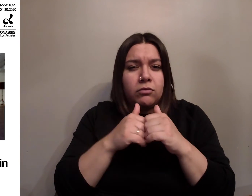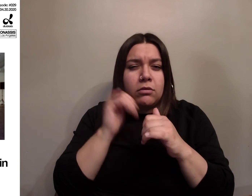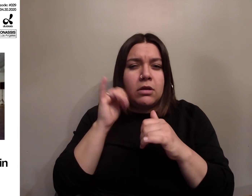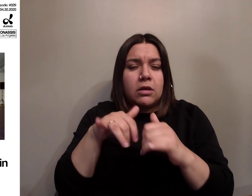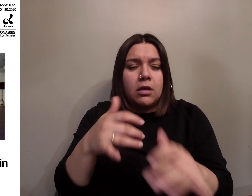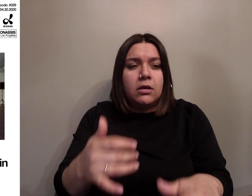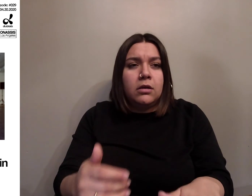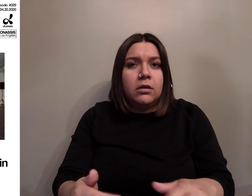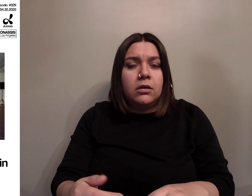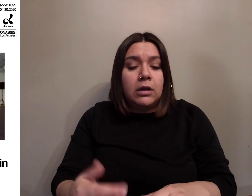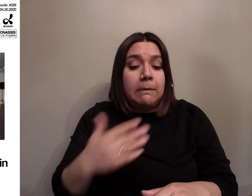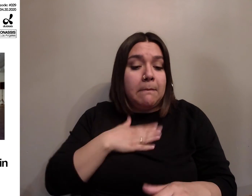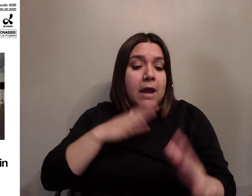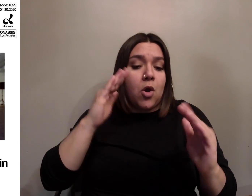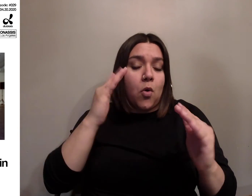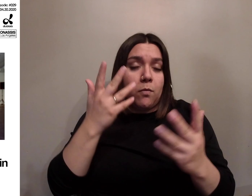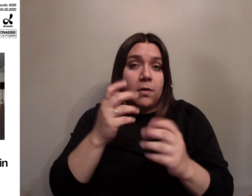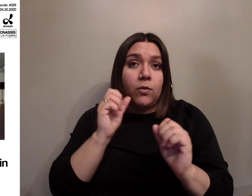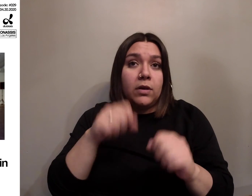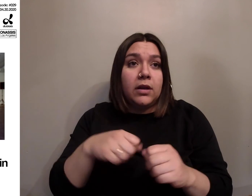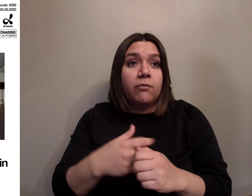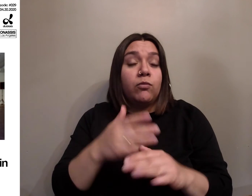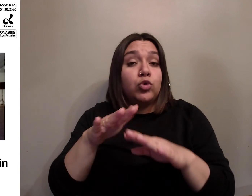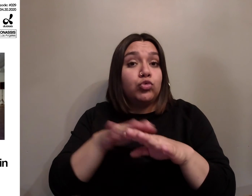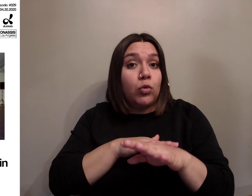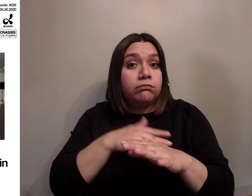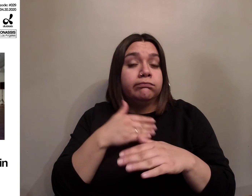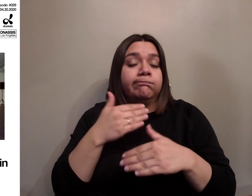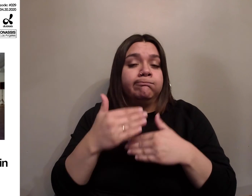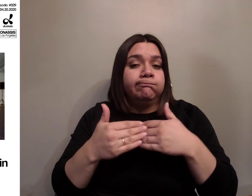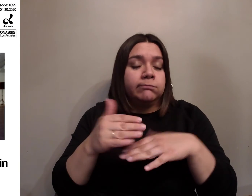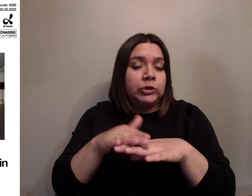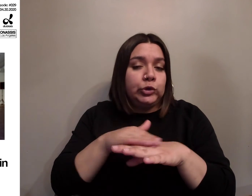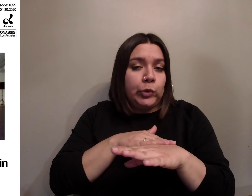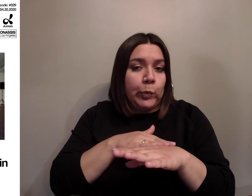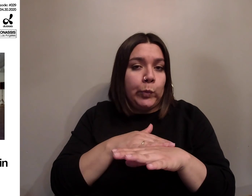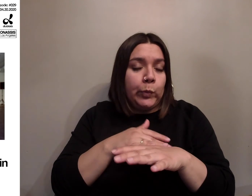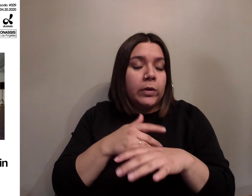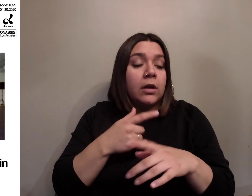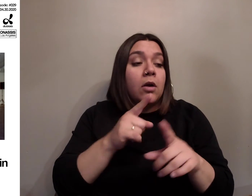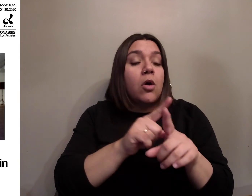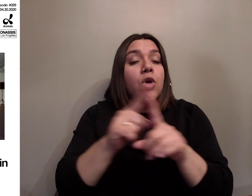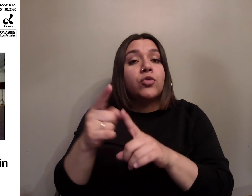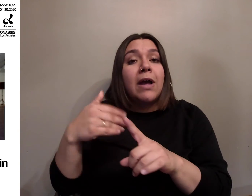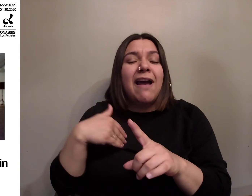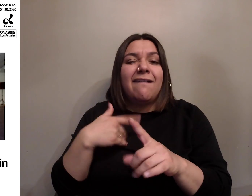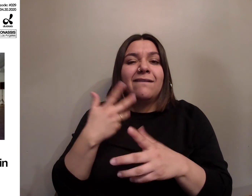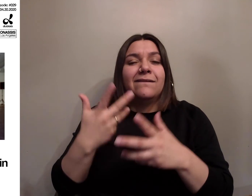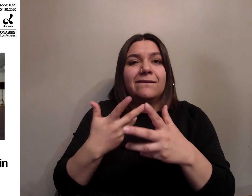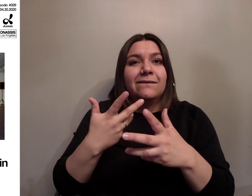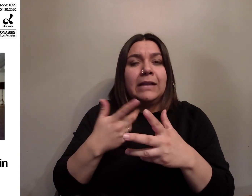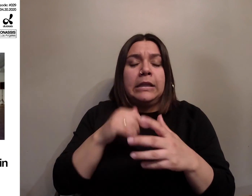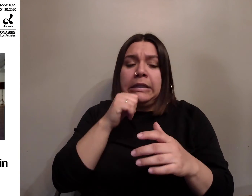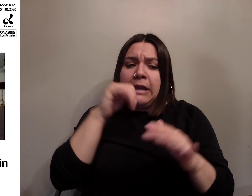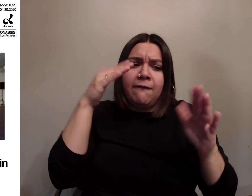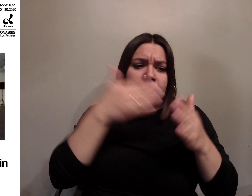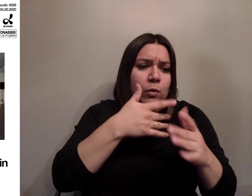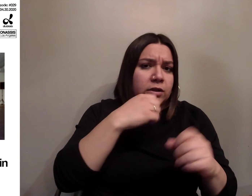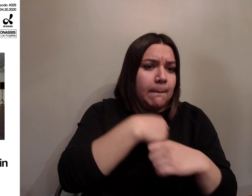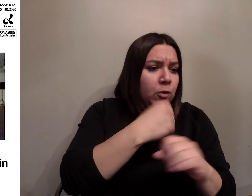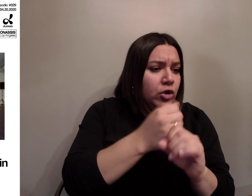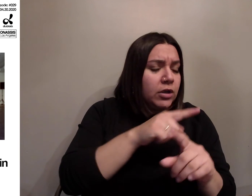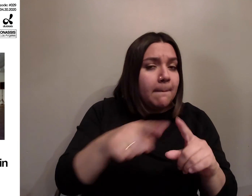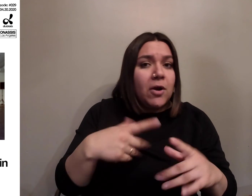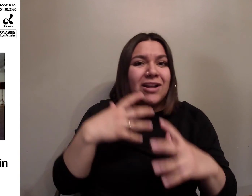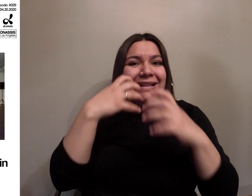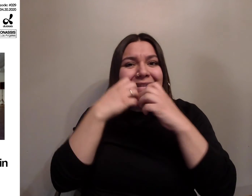planet. Amanda Cincelli, it's been a real, I take it you of Italian descent. Yes,